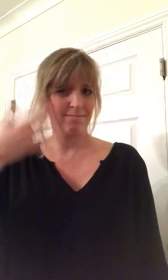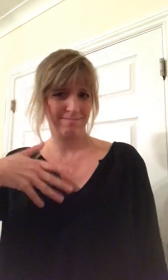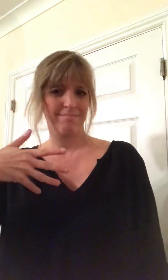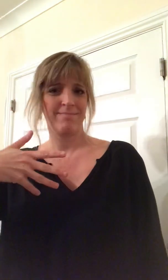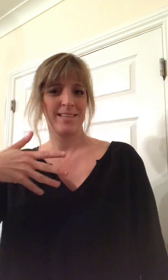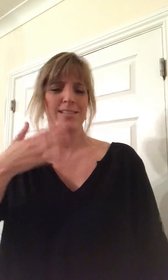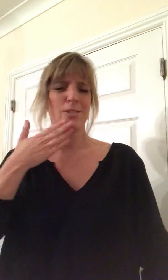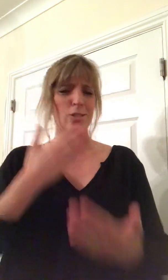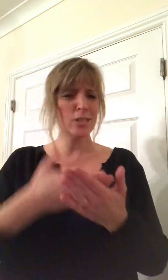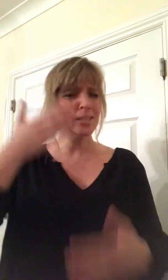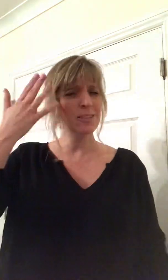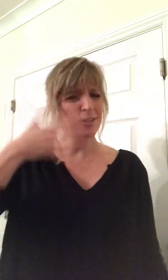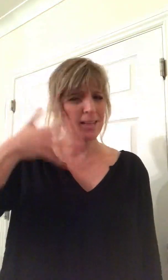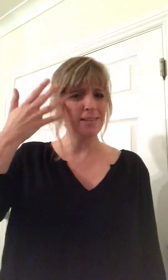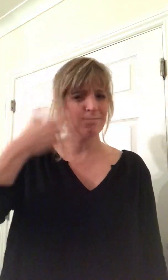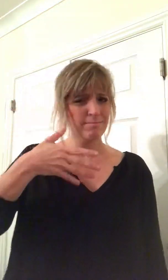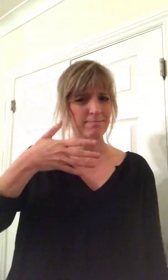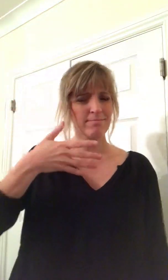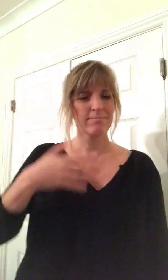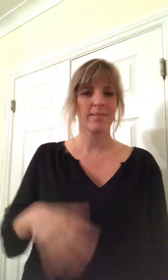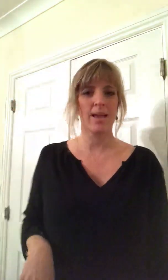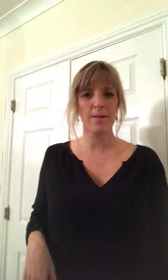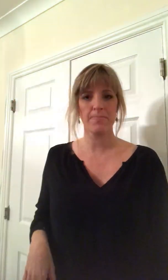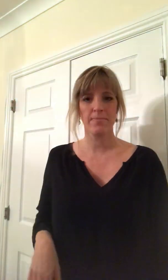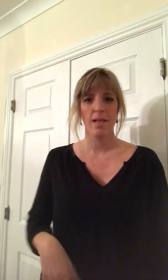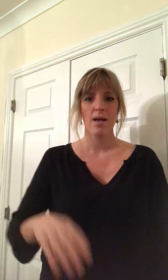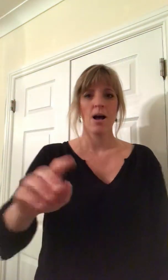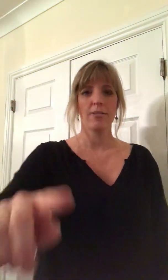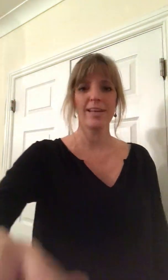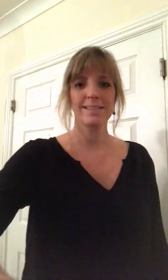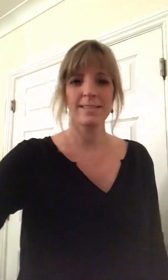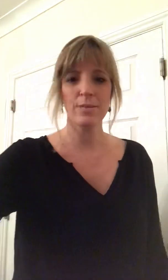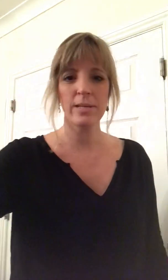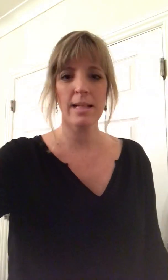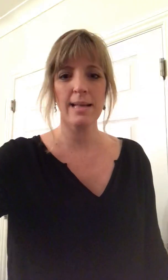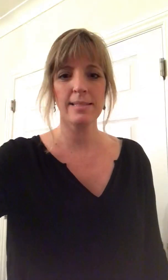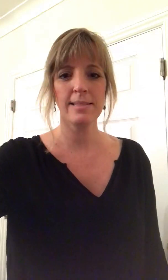looking. He is good looking. Okay, all right, see you in class.